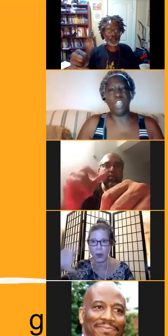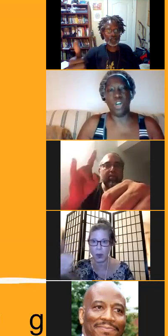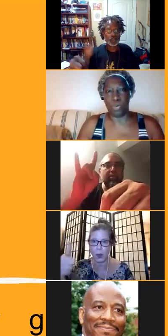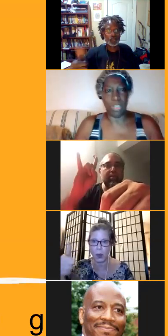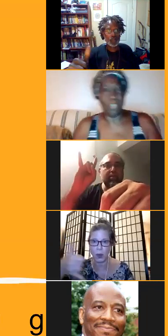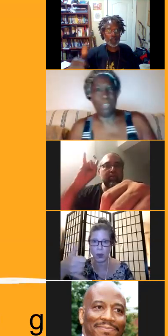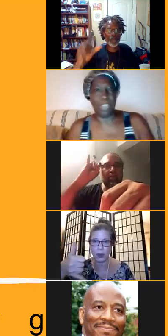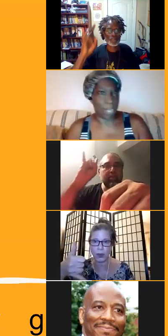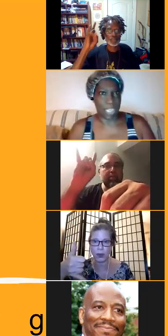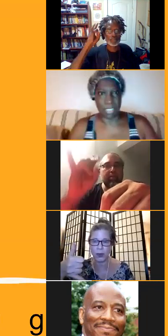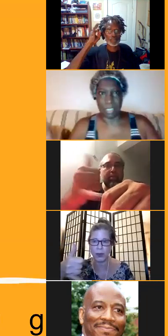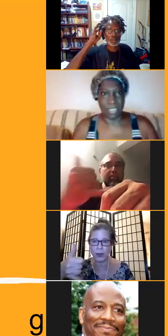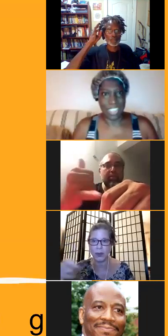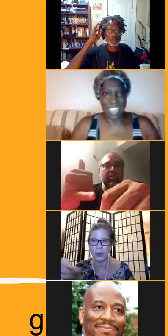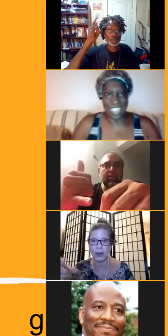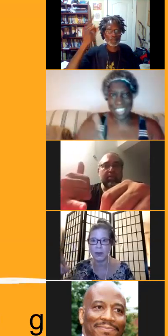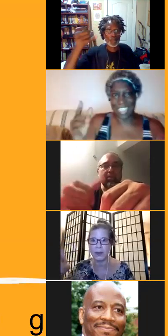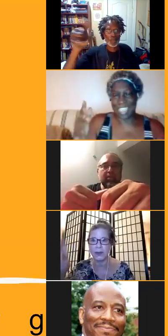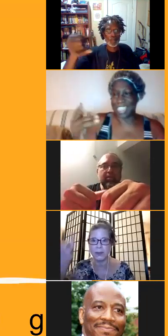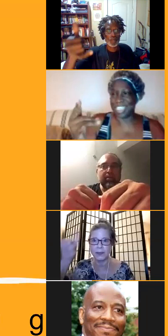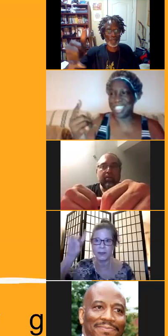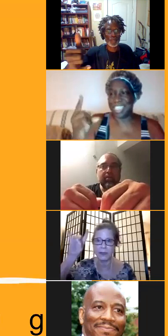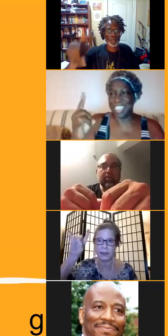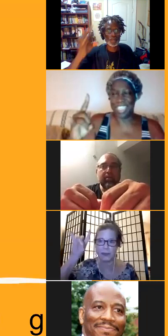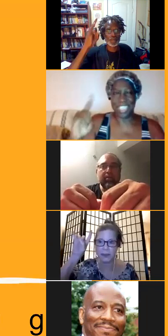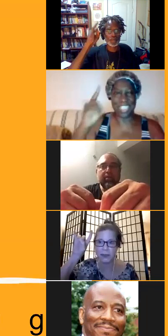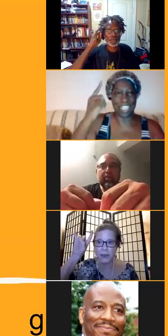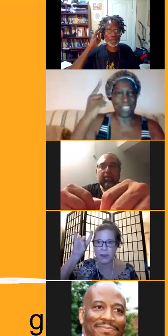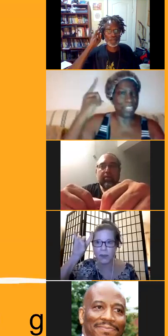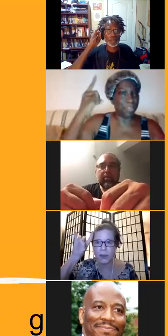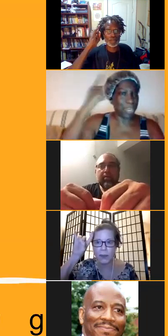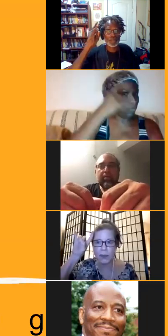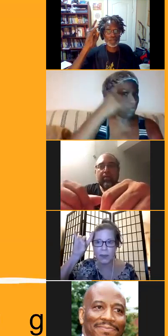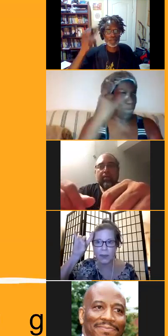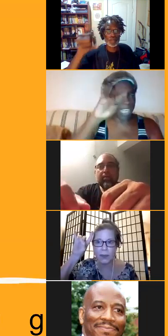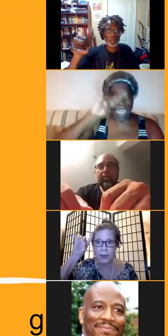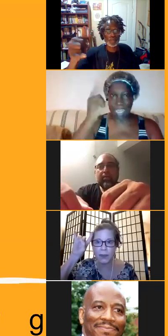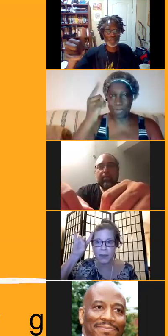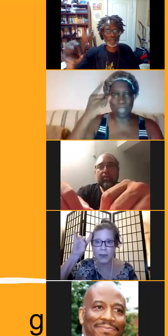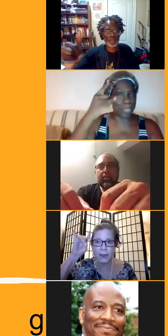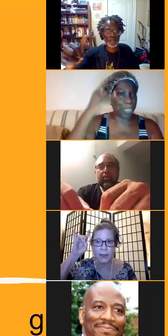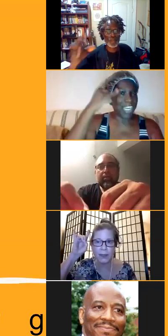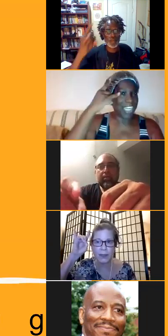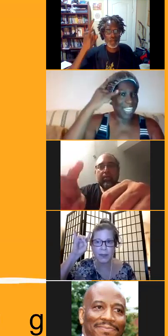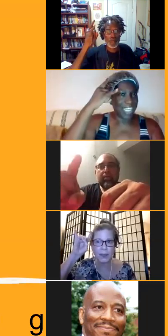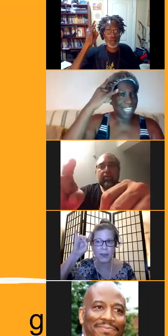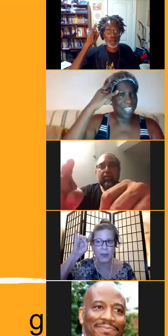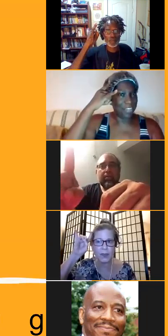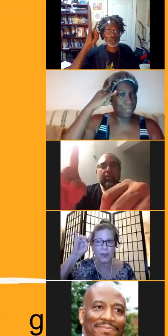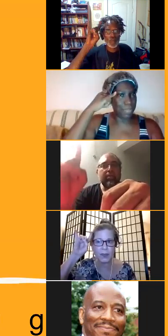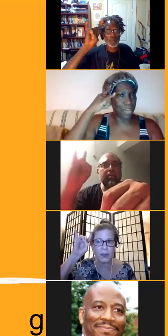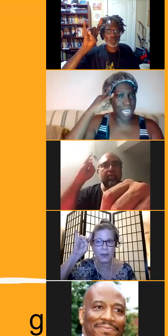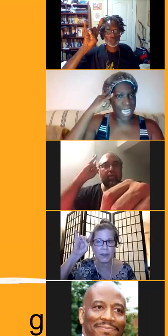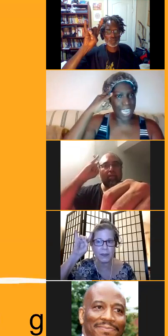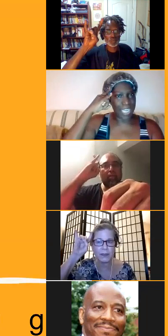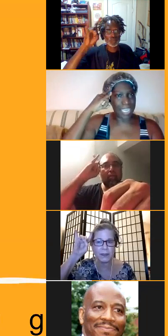that's gold. Do that one more time. It's like the rock and roll hand or whatever.